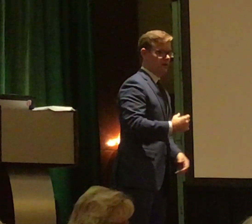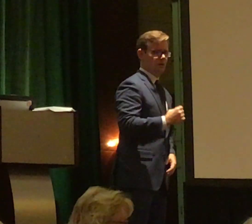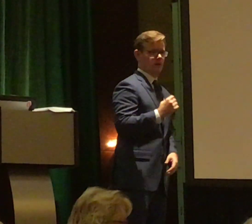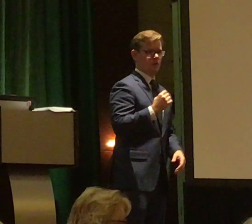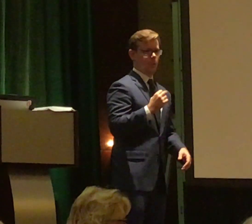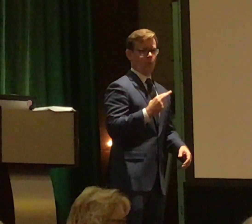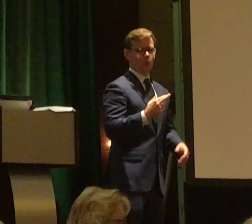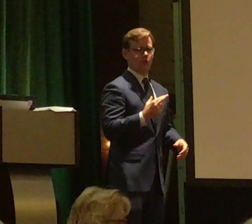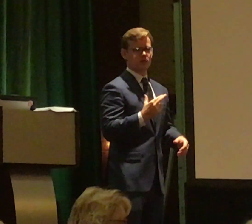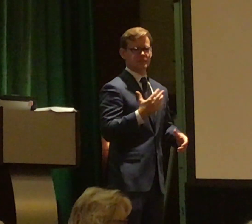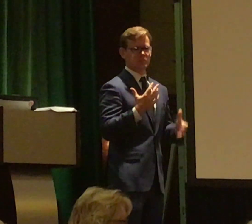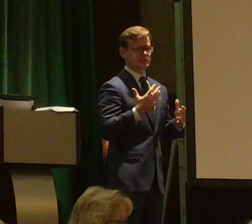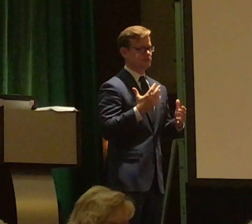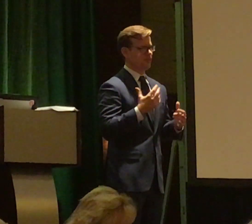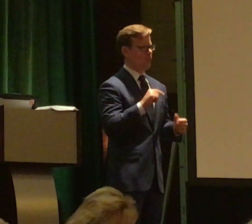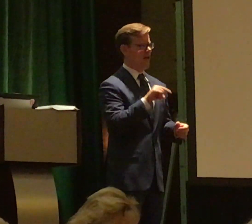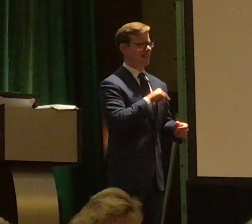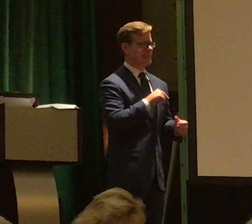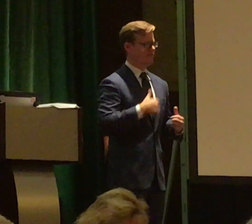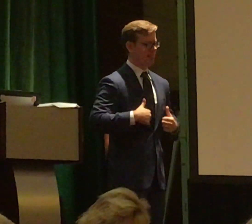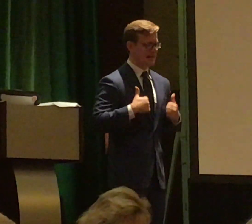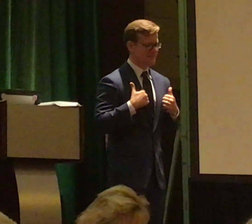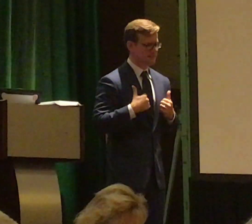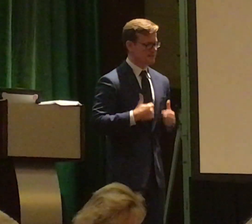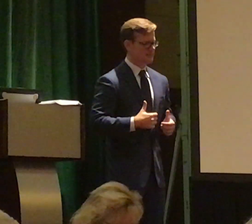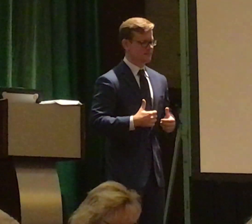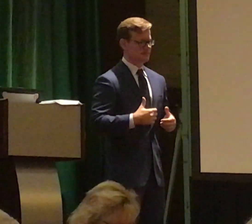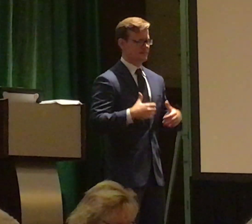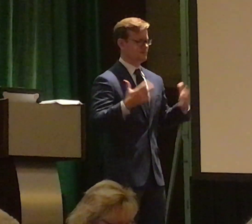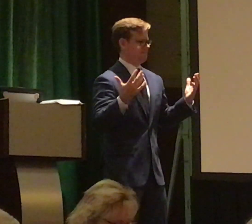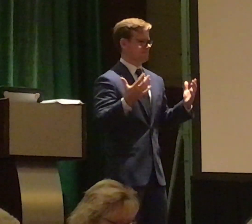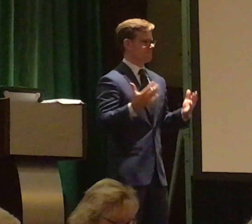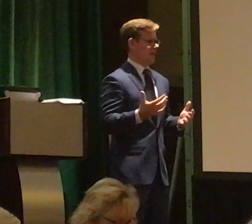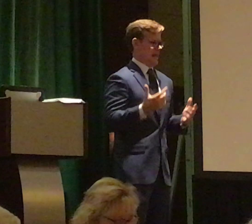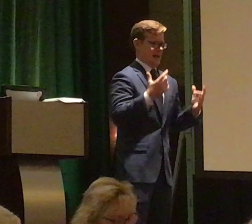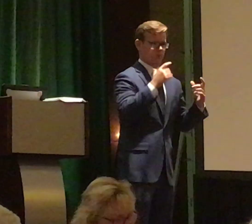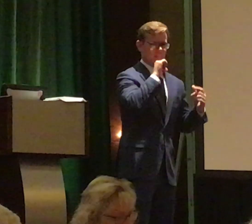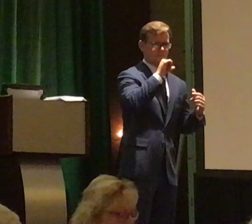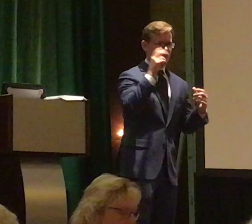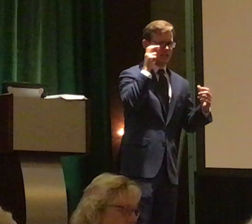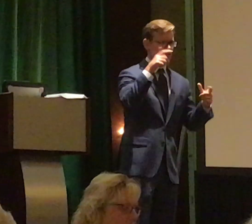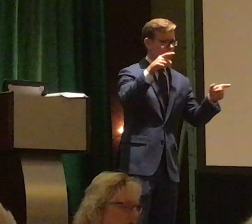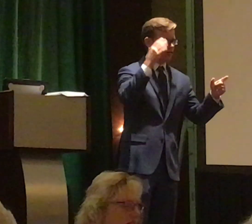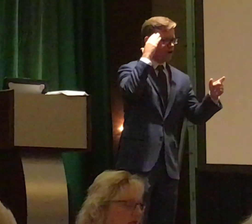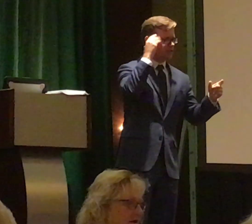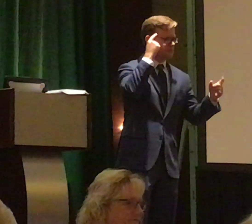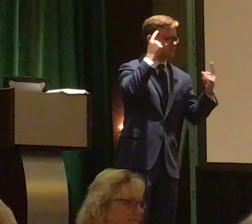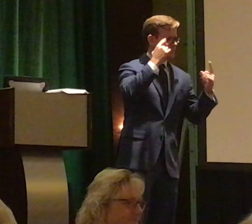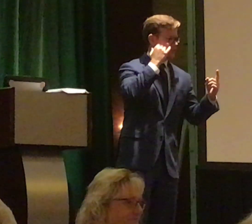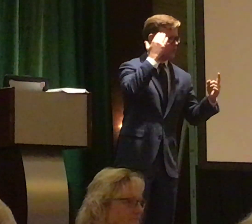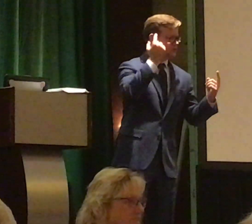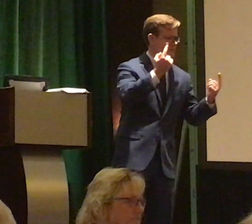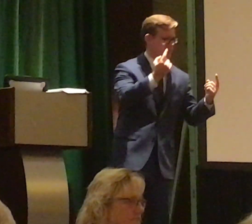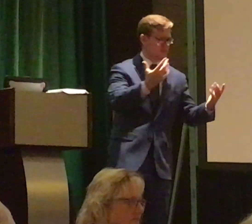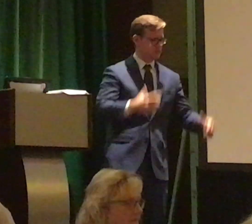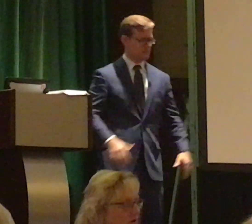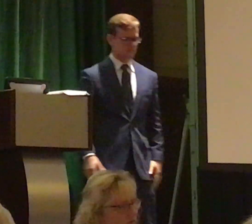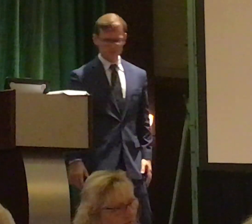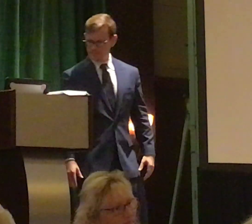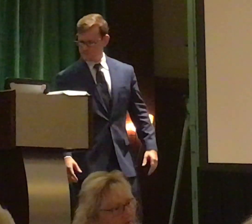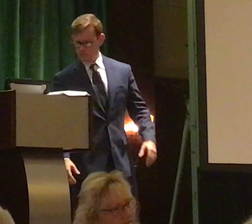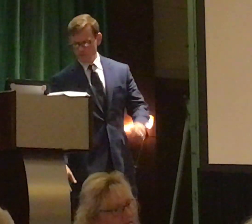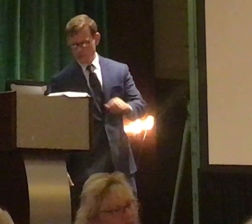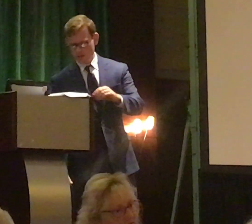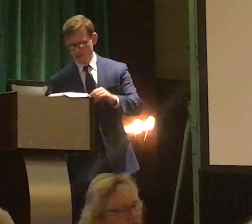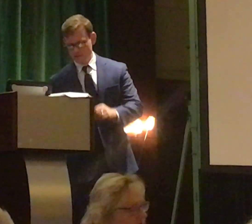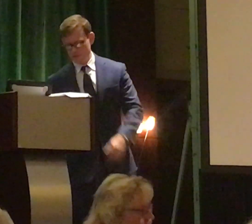Because they lost something, or maybe it's because the quality of life. I would love to hear your thoughts